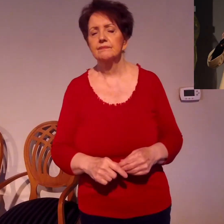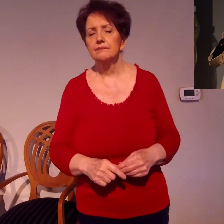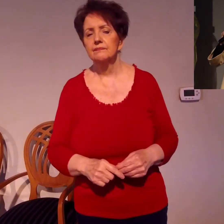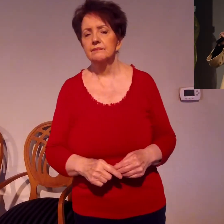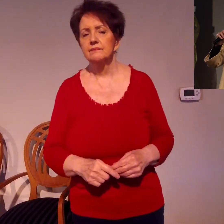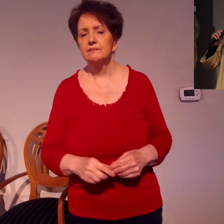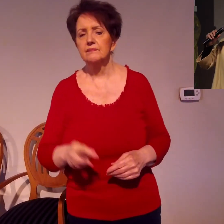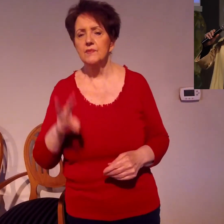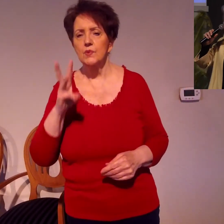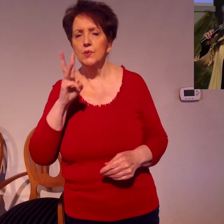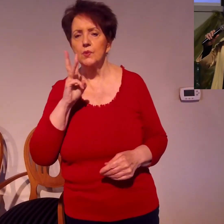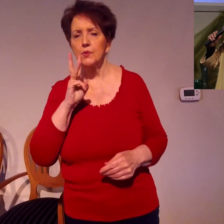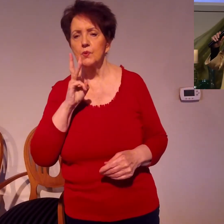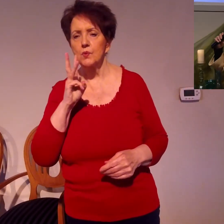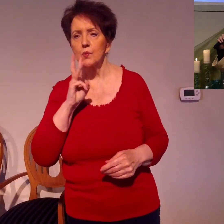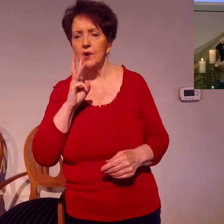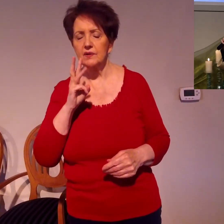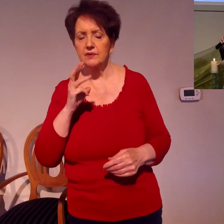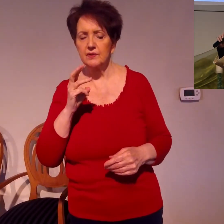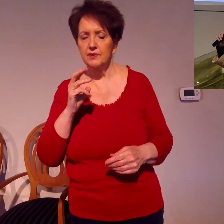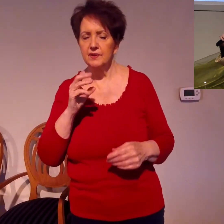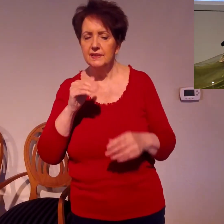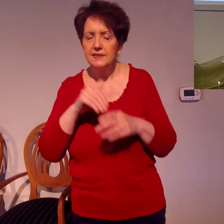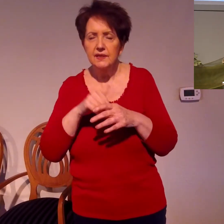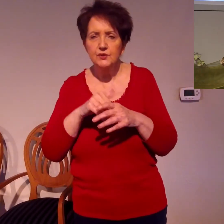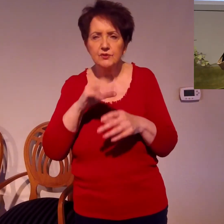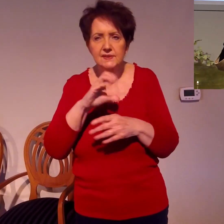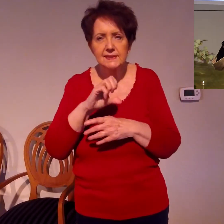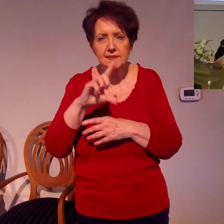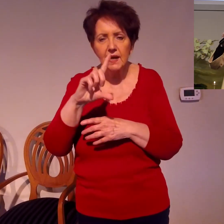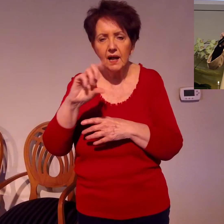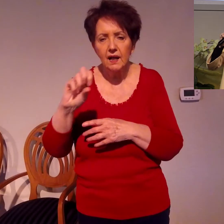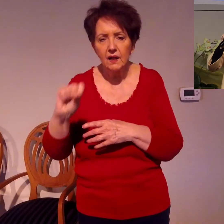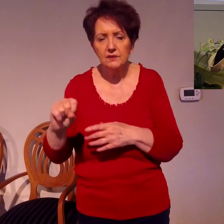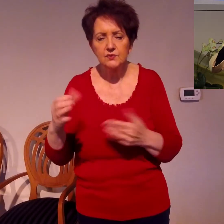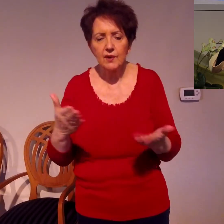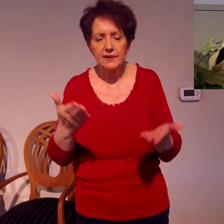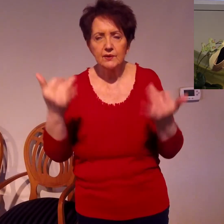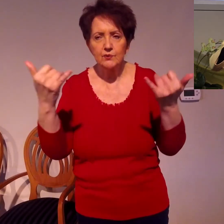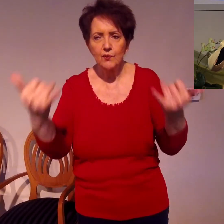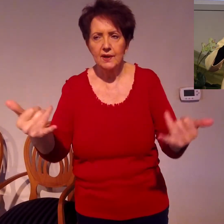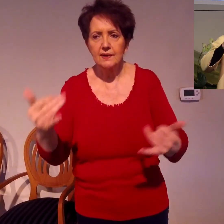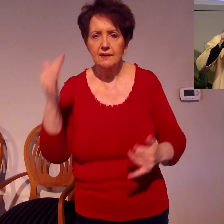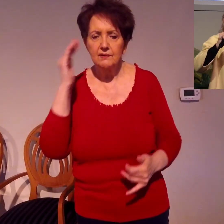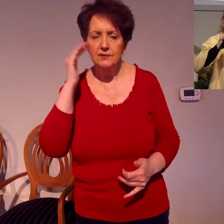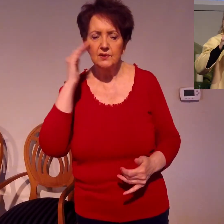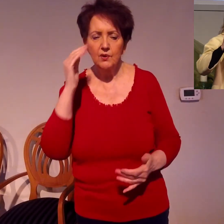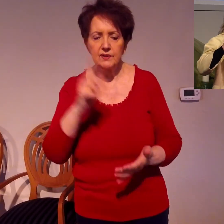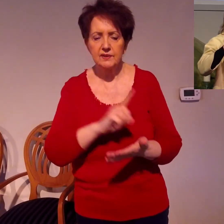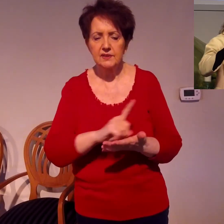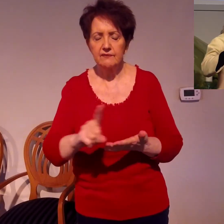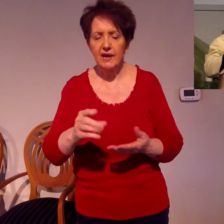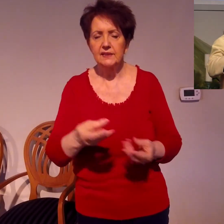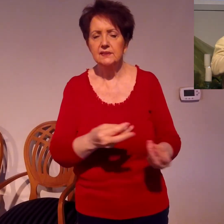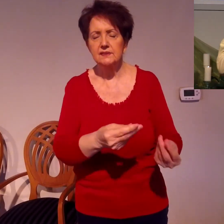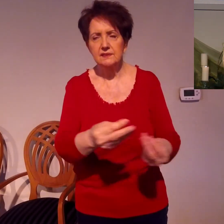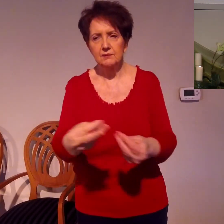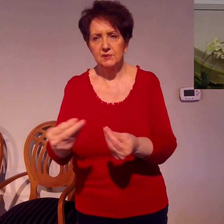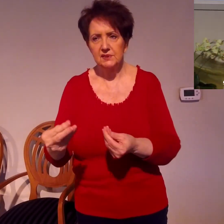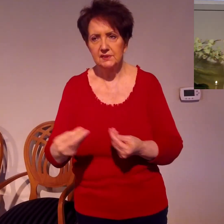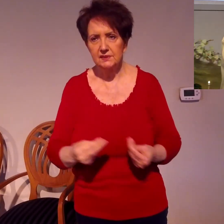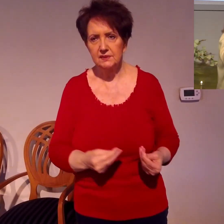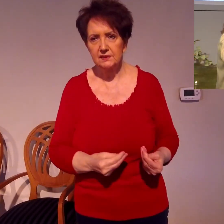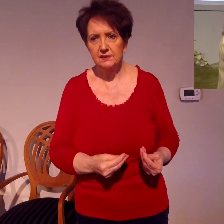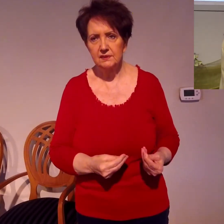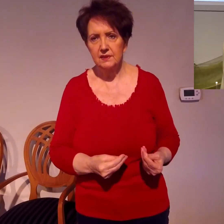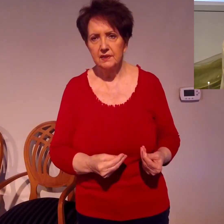The water in every cell of your body. So right here and right now, knowing this divine oceanic substance,